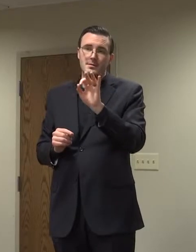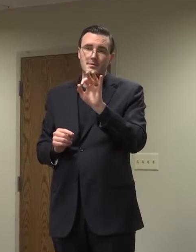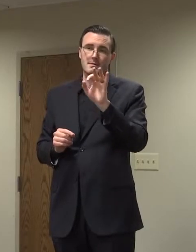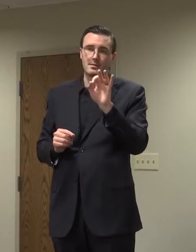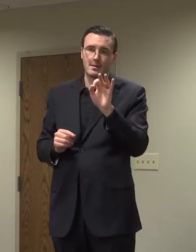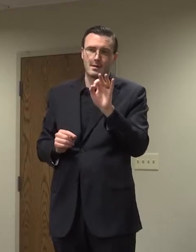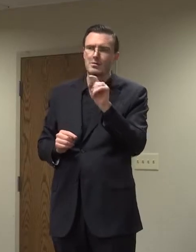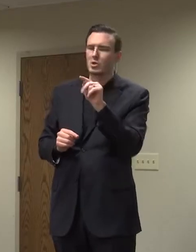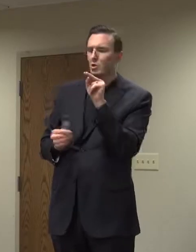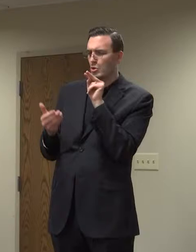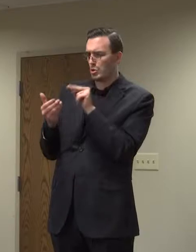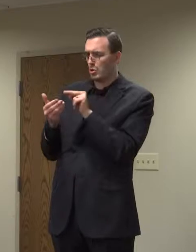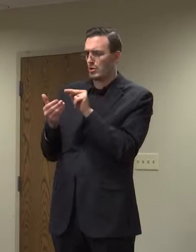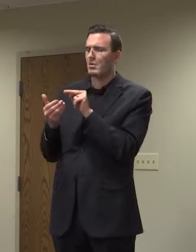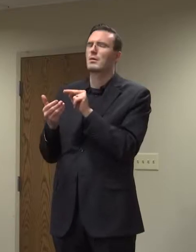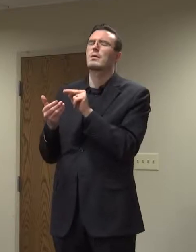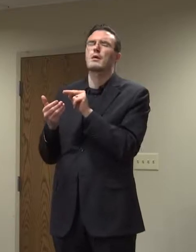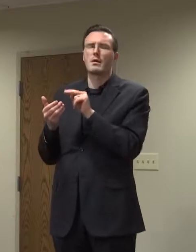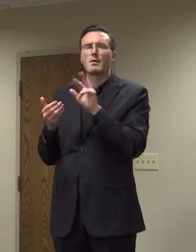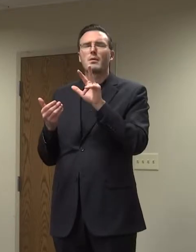312-777-1999.